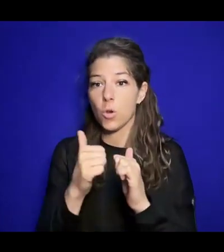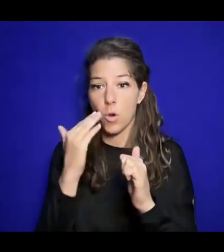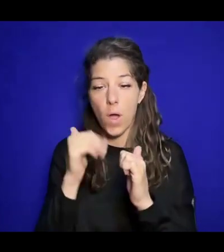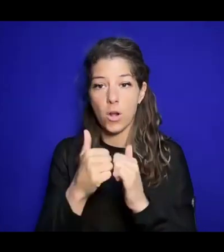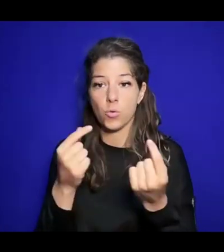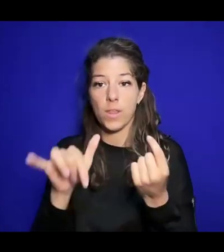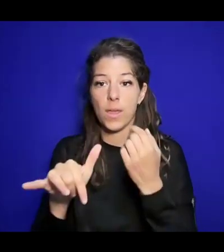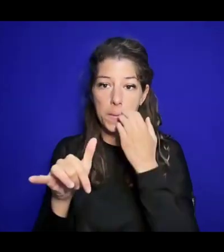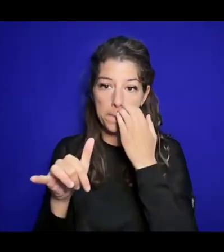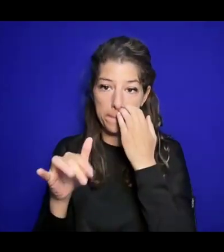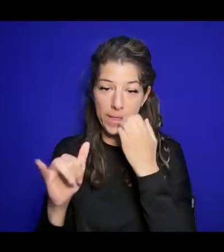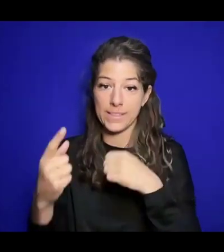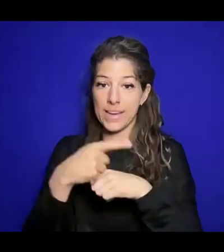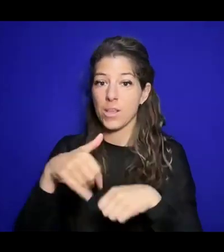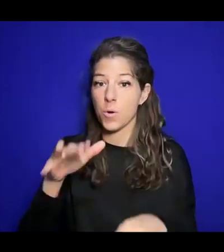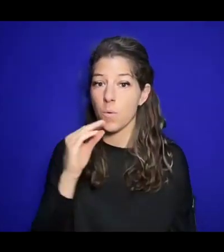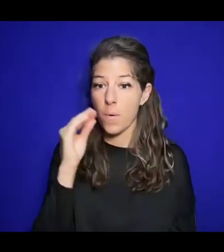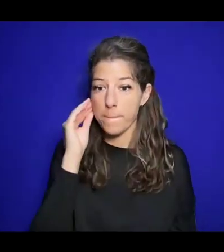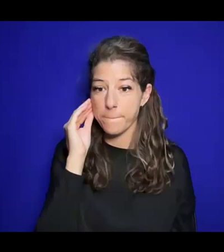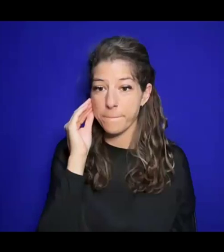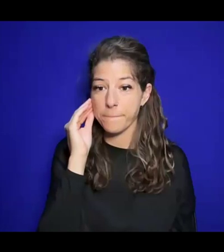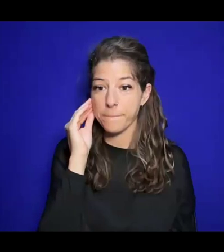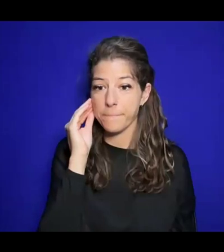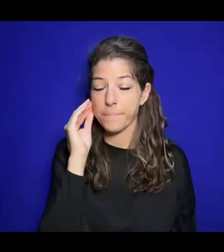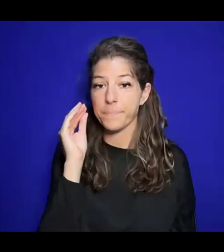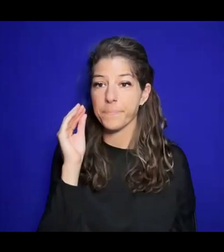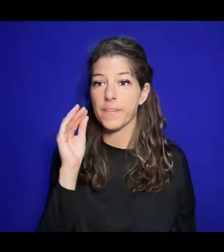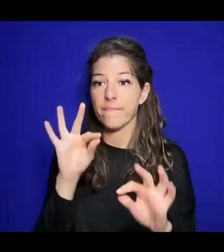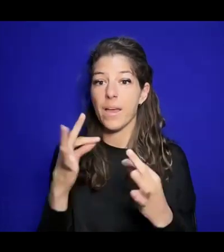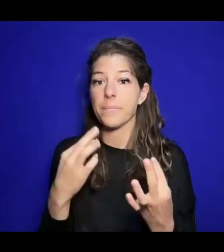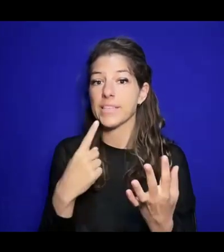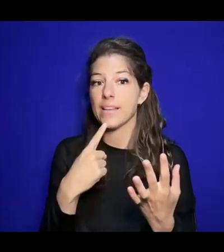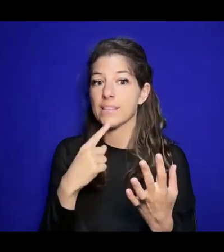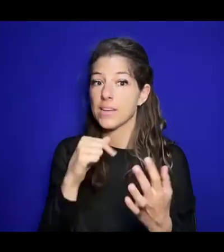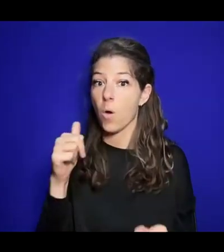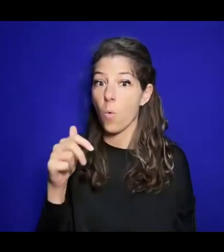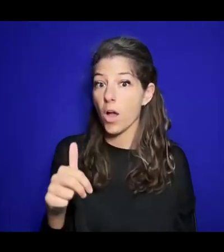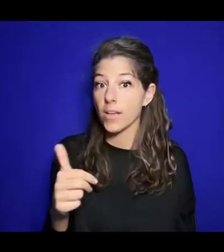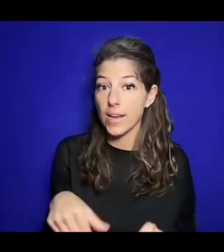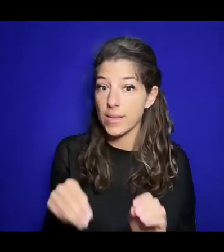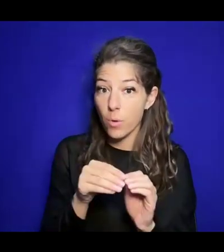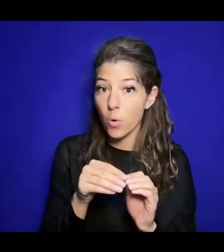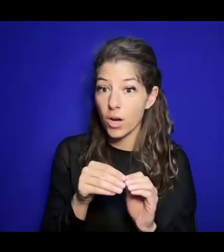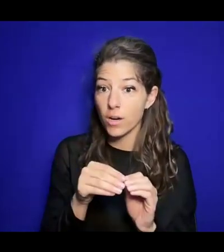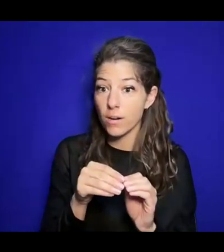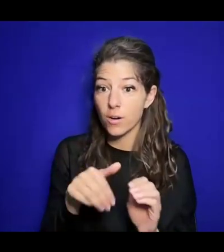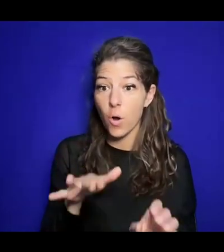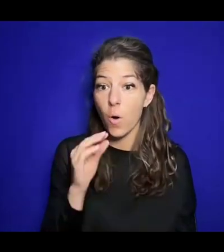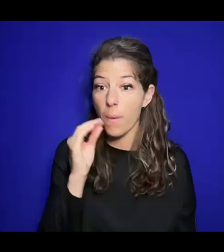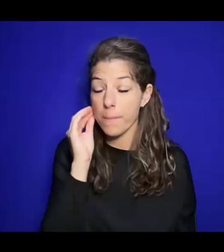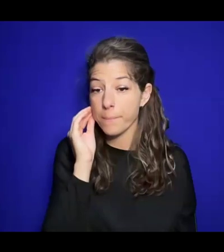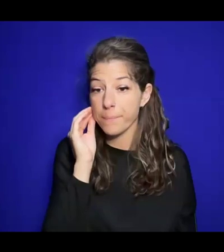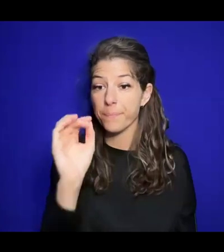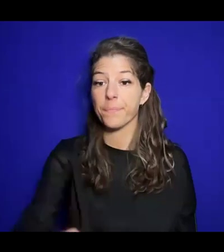it's the day that they're going home, and the family member says to you, "But they're not walking. How can they go home?"